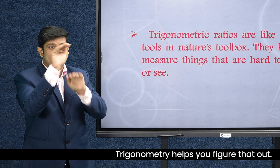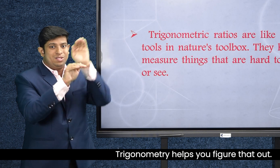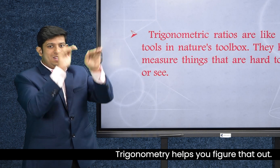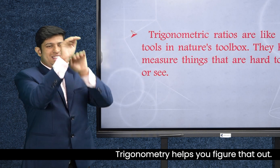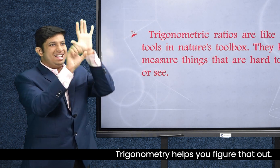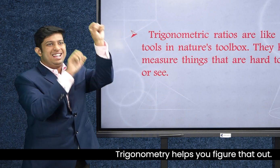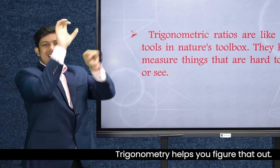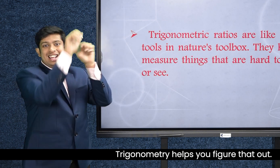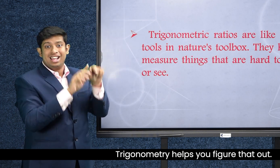out.